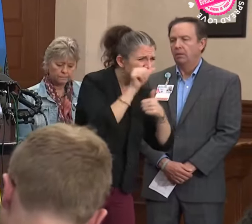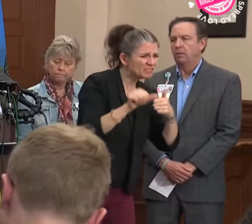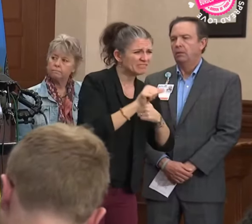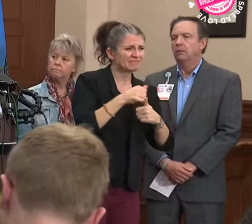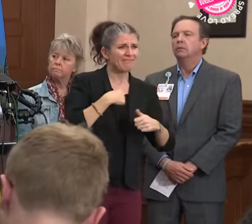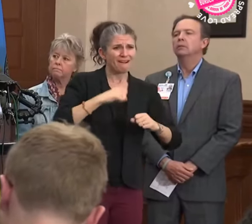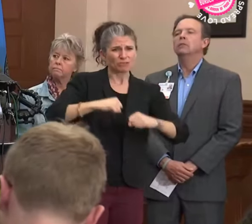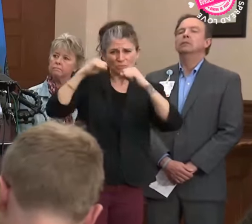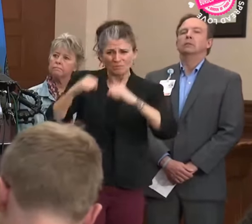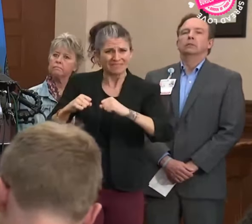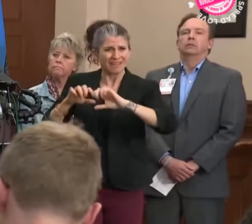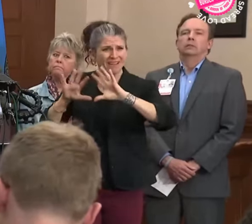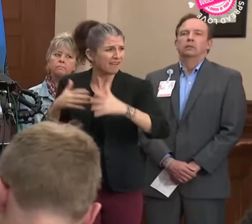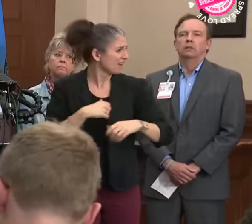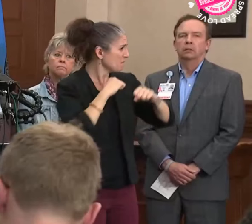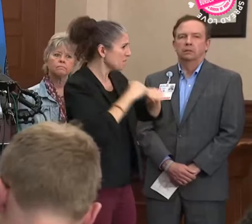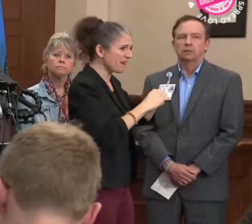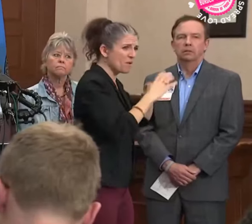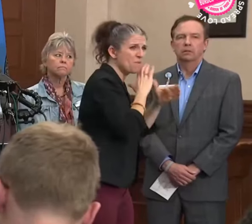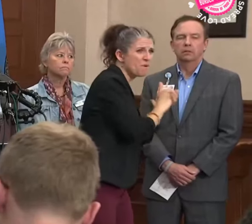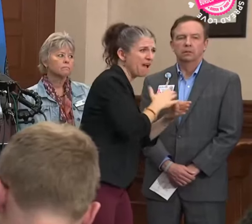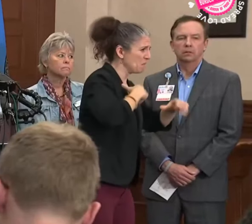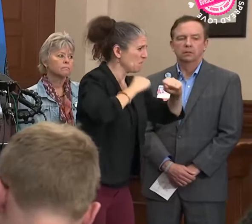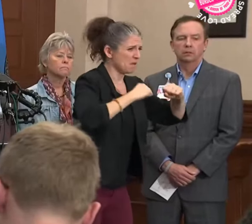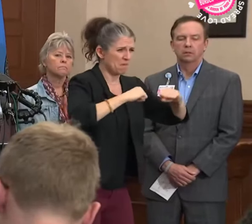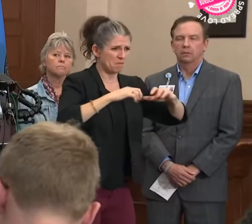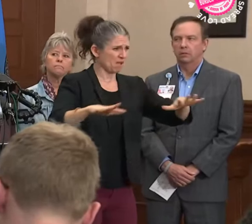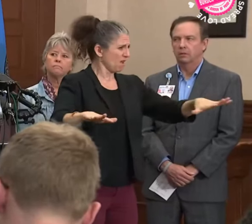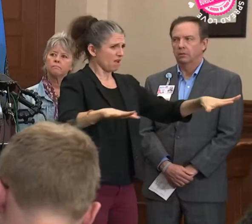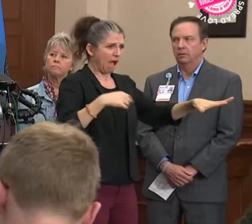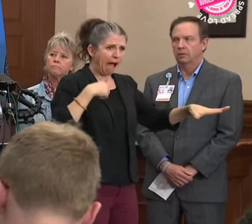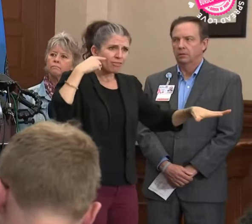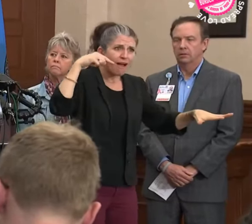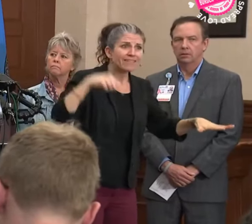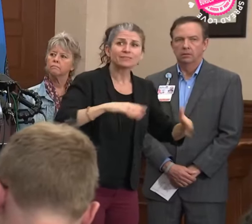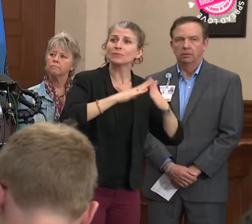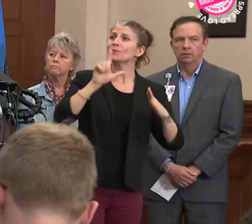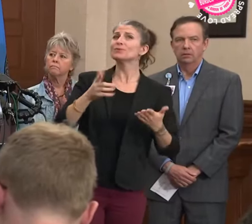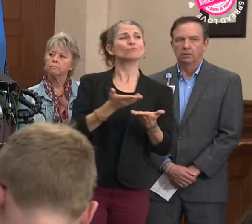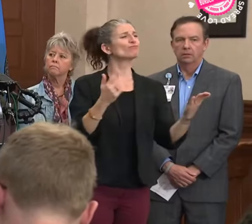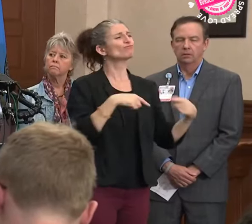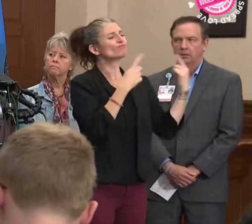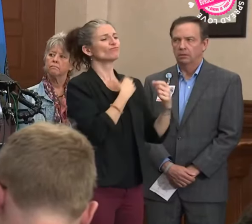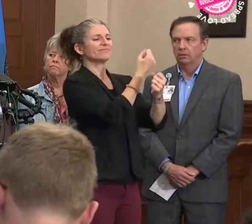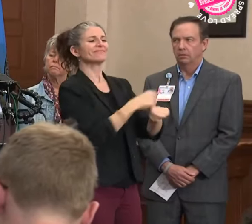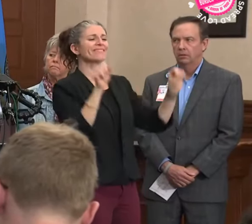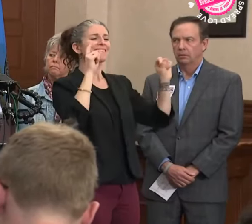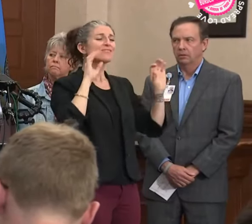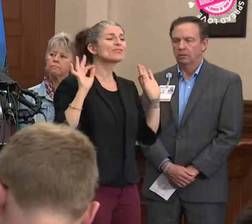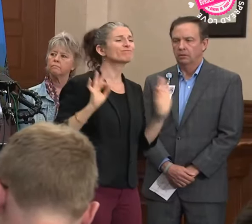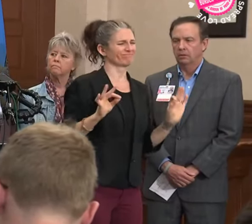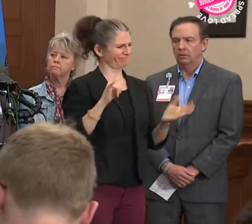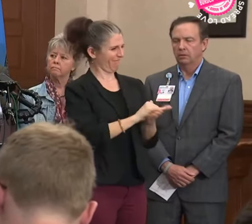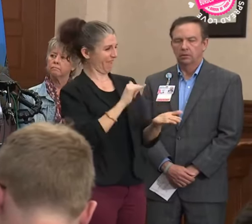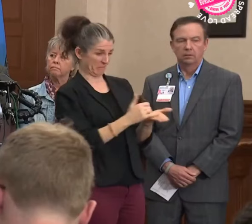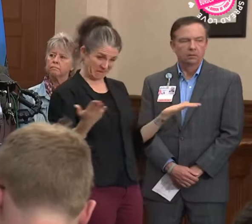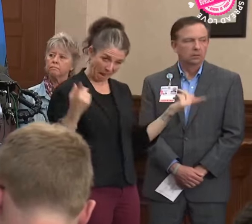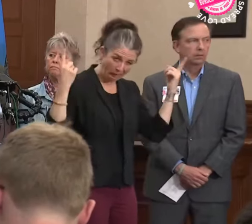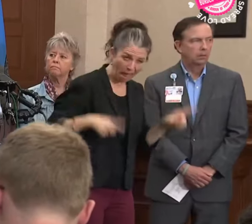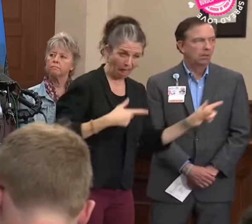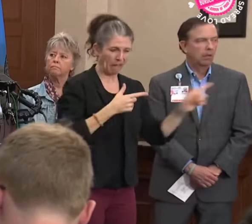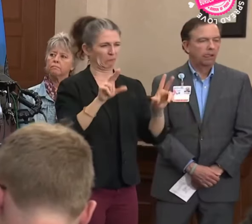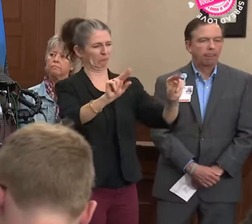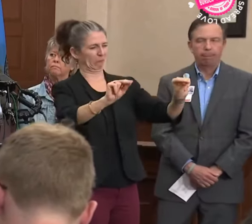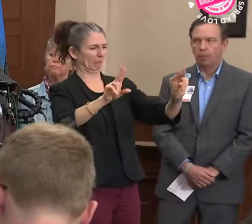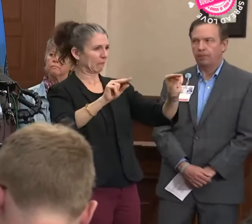because of a false confidence that our community was above this and that we could be in full control, among many other misjudgments. I have